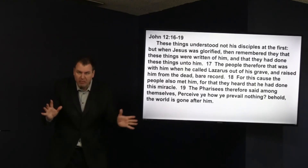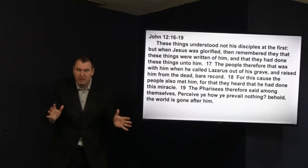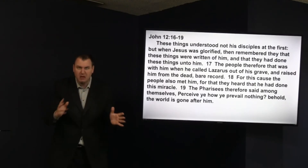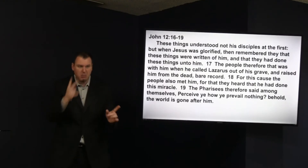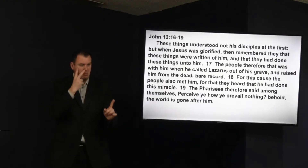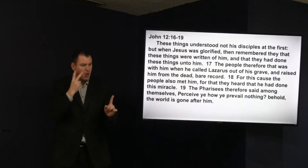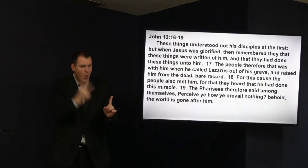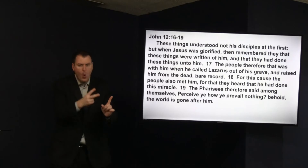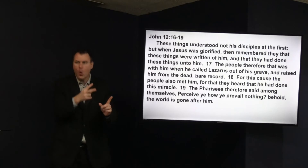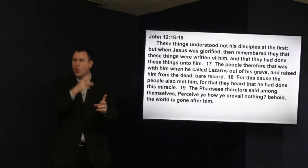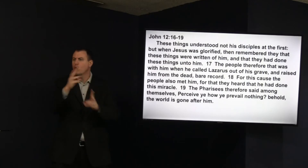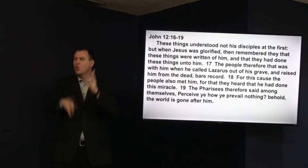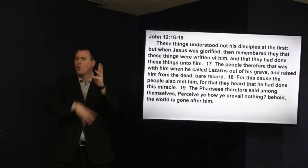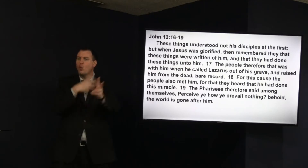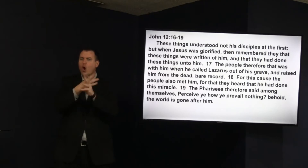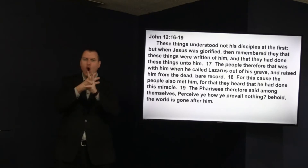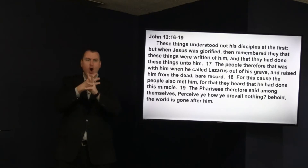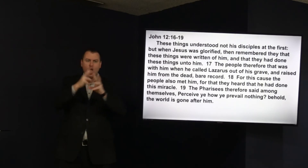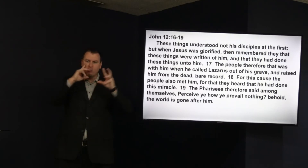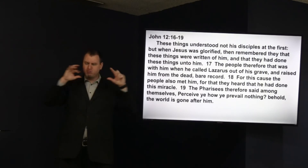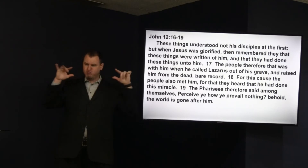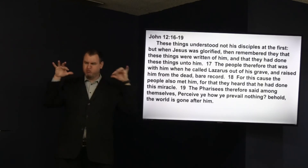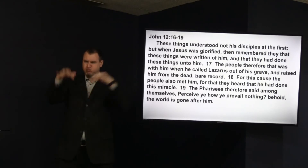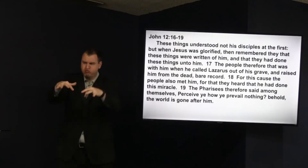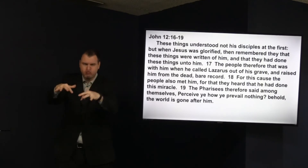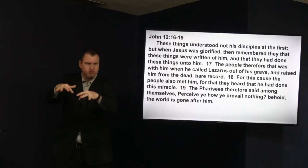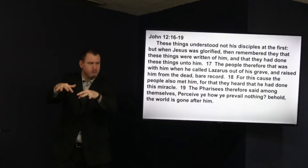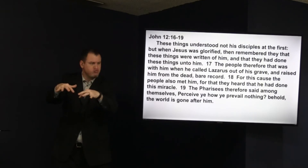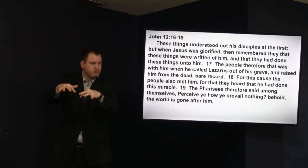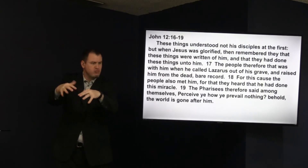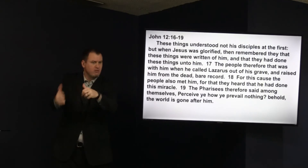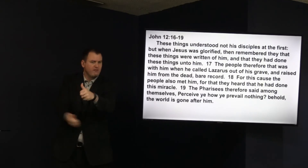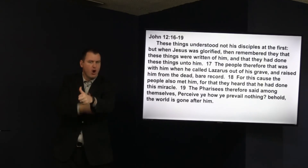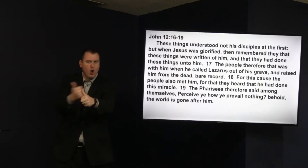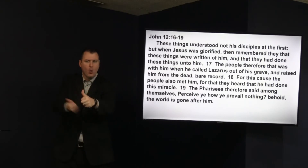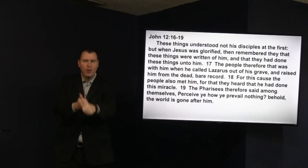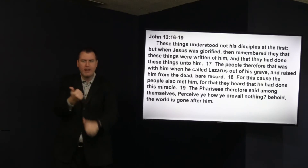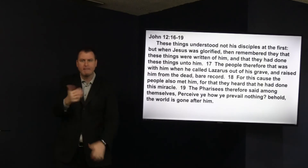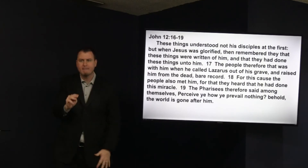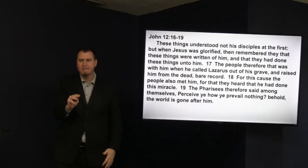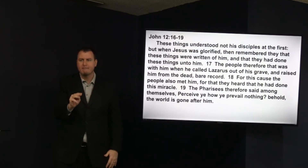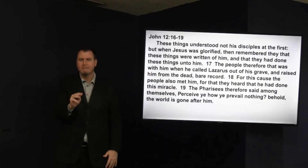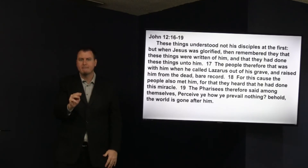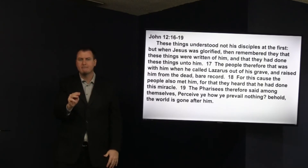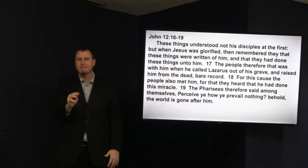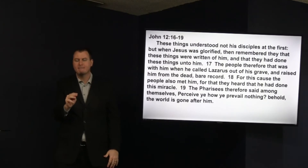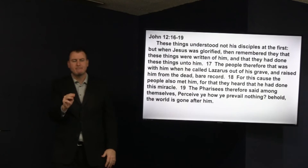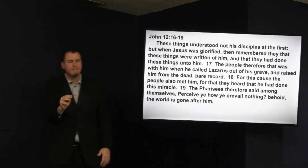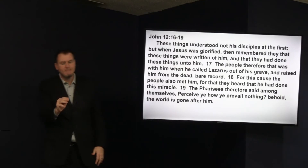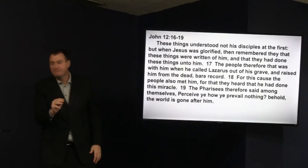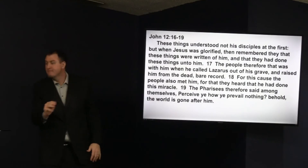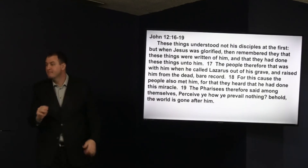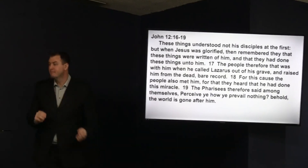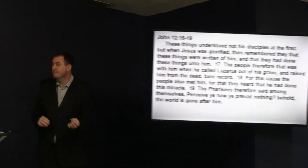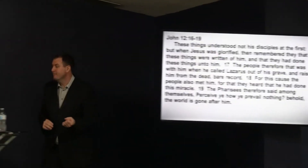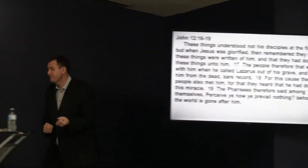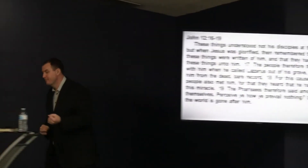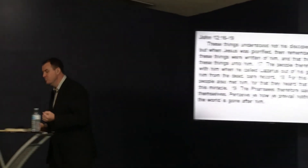Perceive ye how he prevailed nothing. Behold, the world has gone after him.